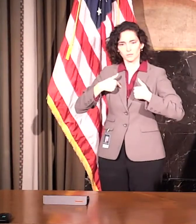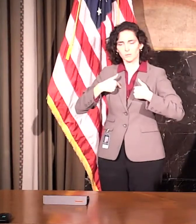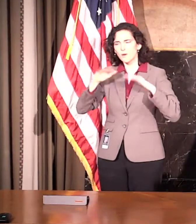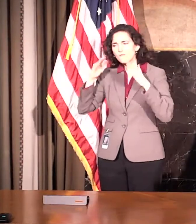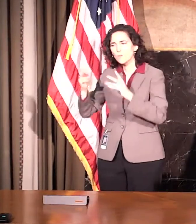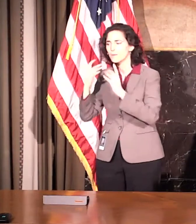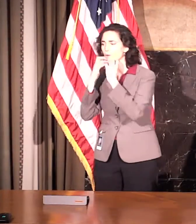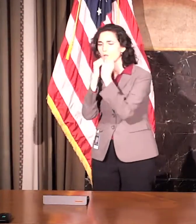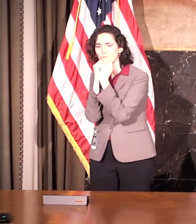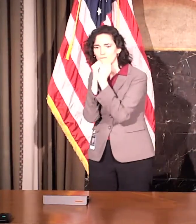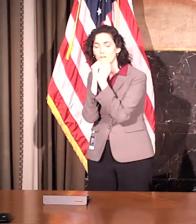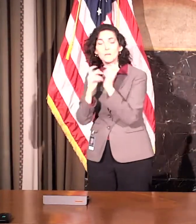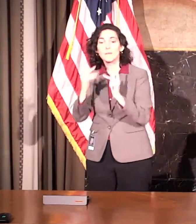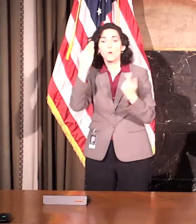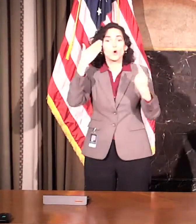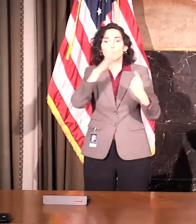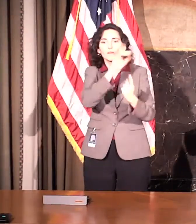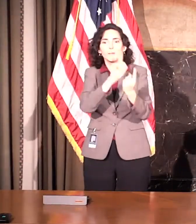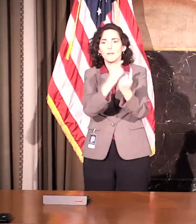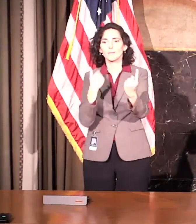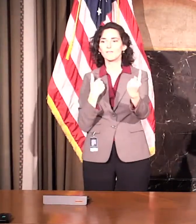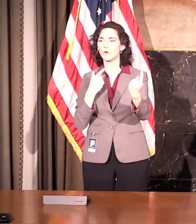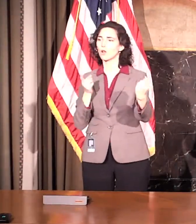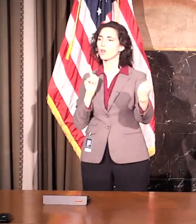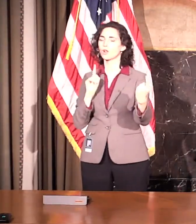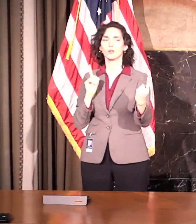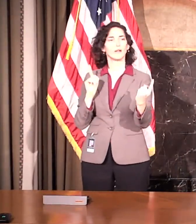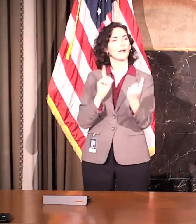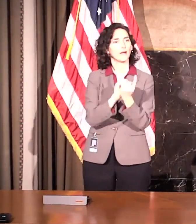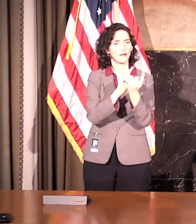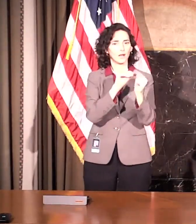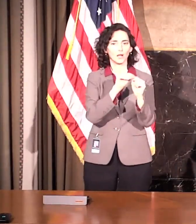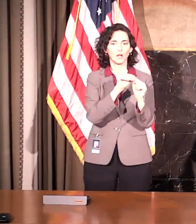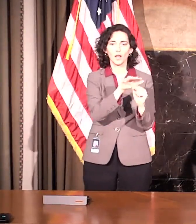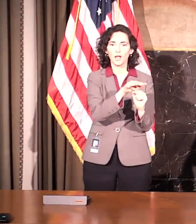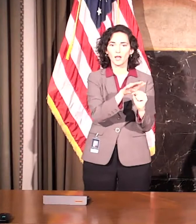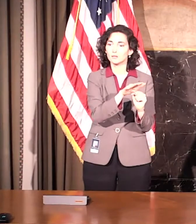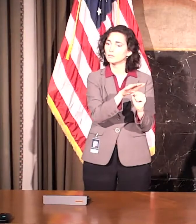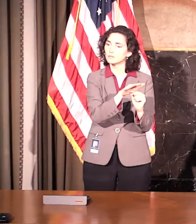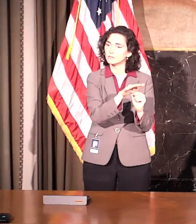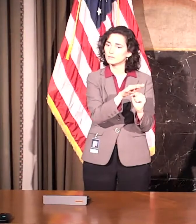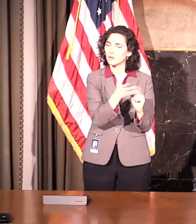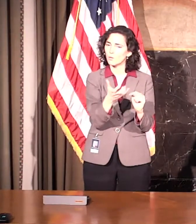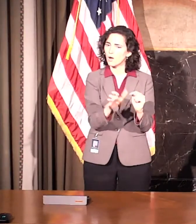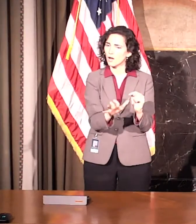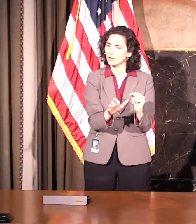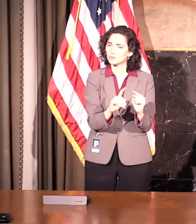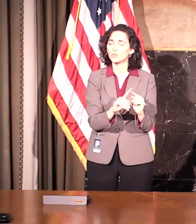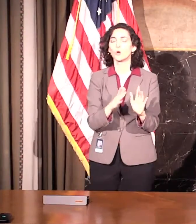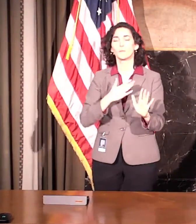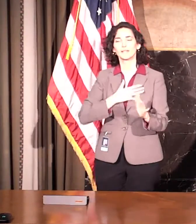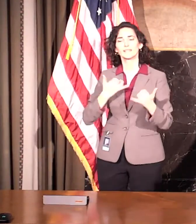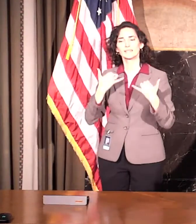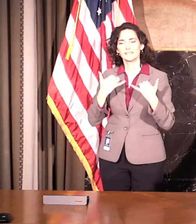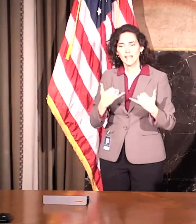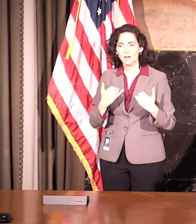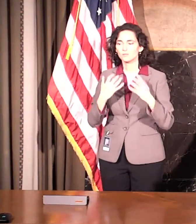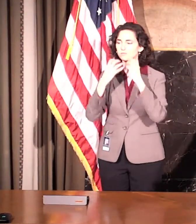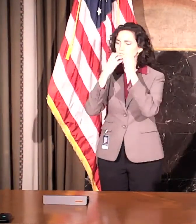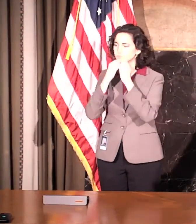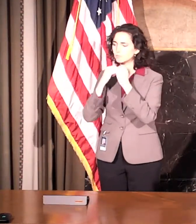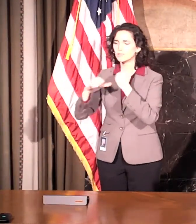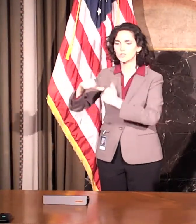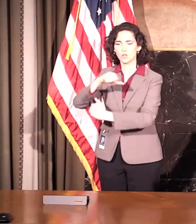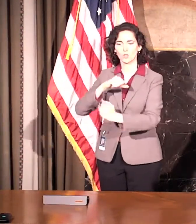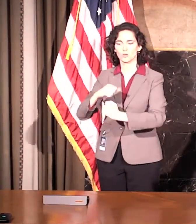and people that you don't even know when you come into contact with them. So let's all do what we can. Let's all play our part. Let's